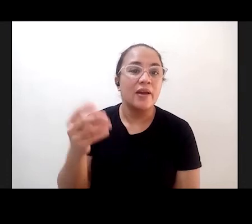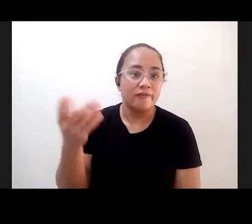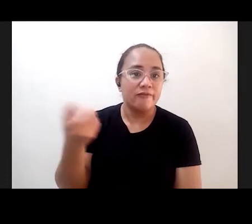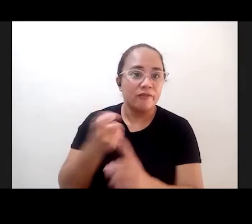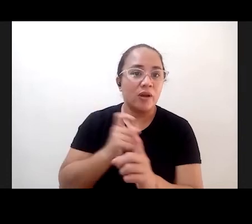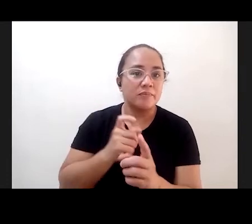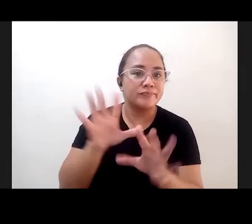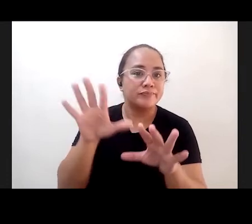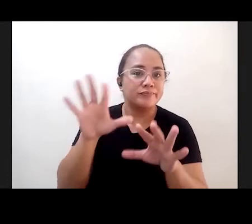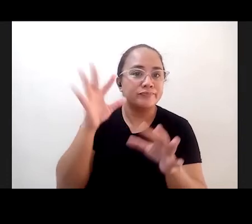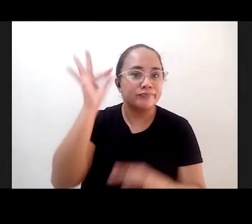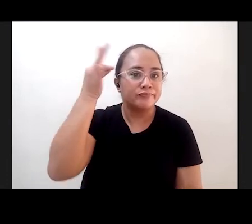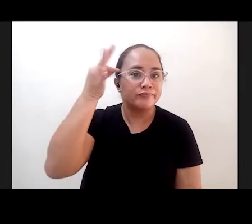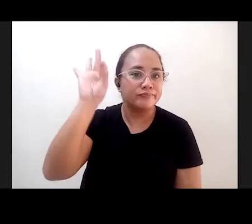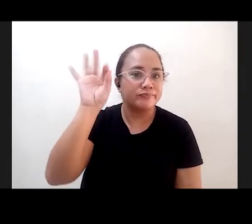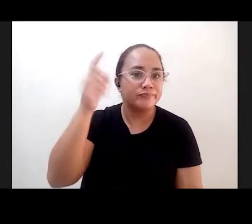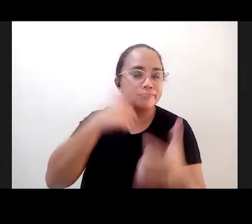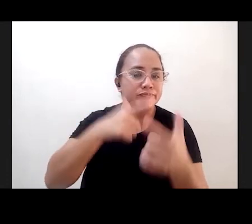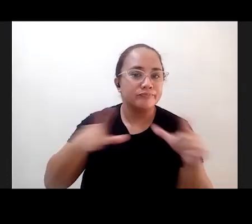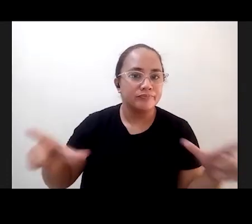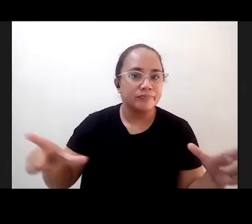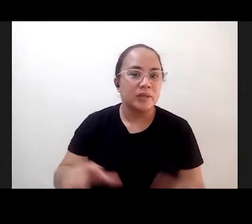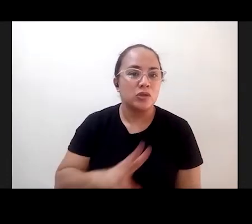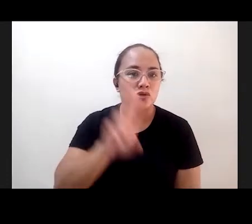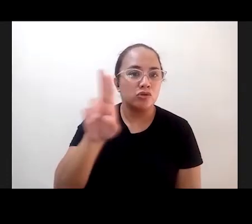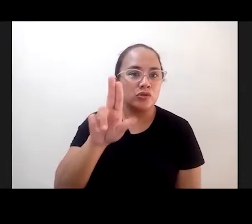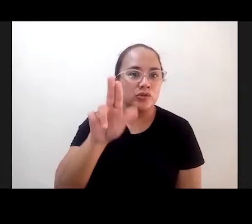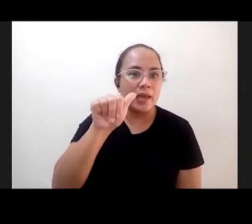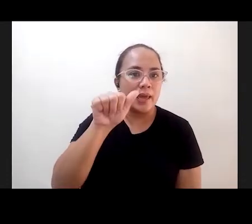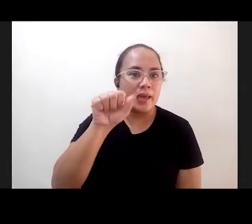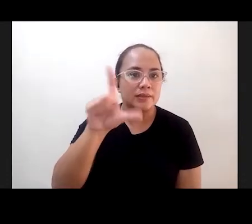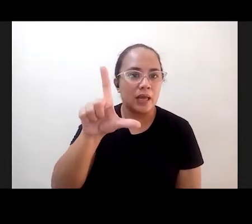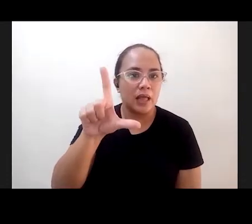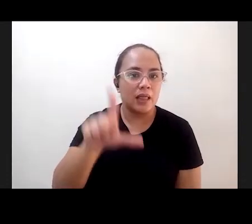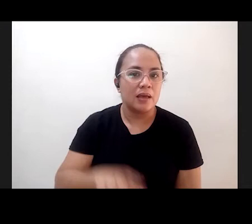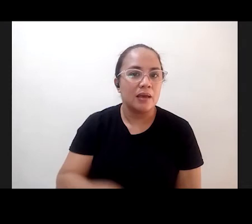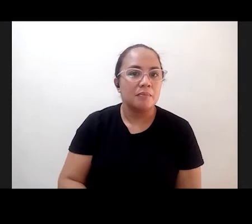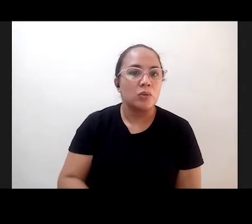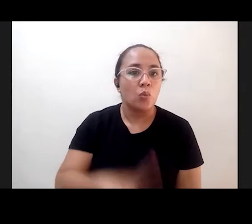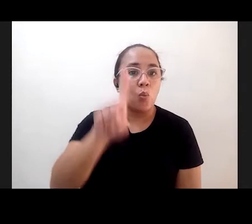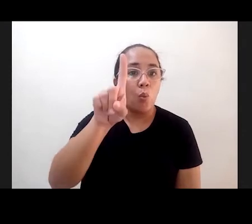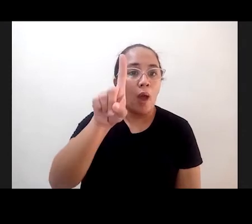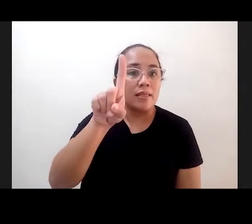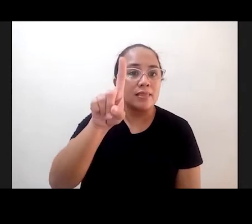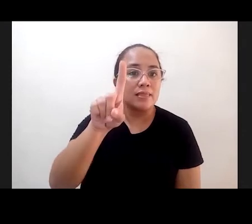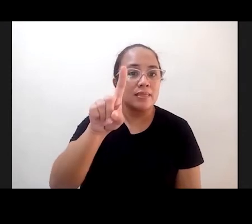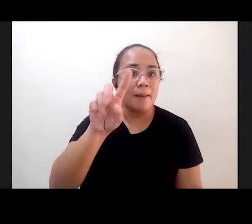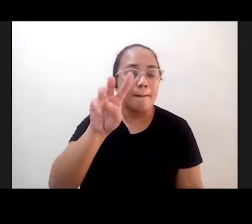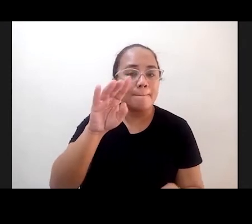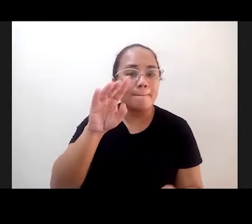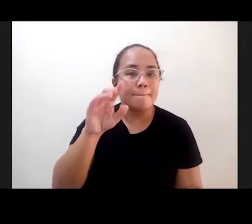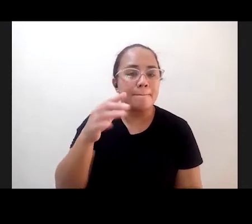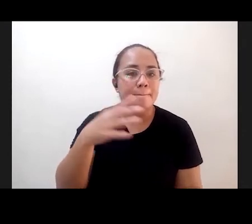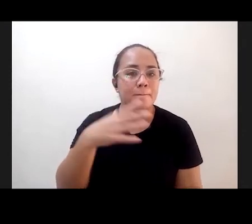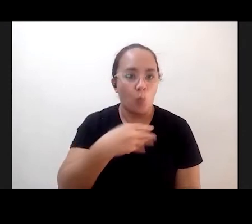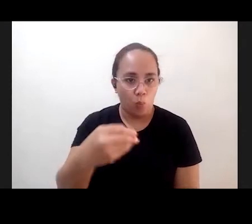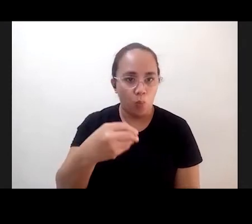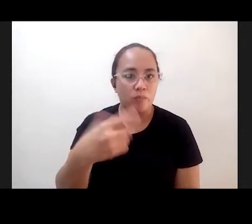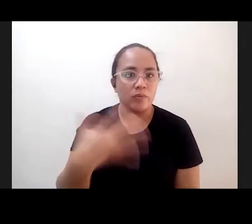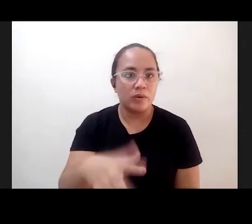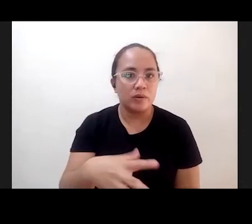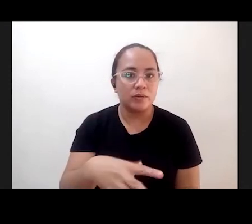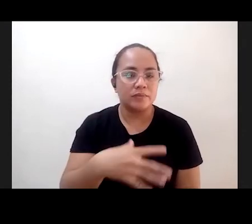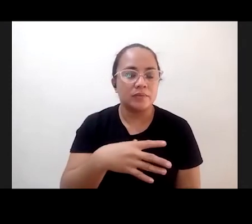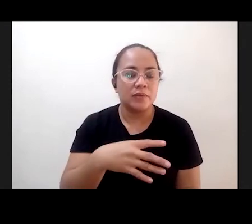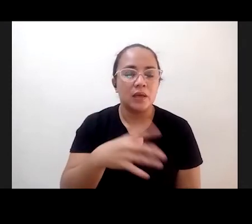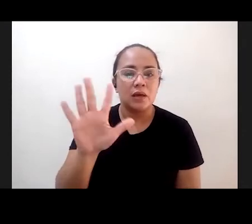also, and used in ASL, but usually just one movement. Okay, and go down. Oh, actually the